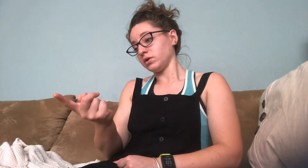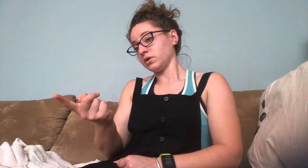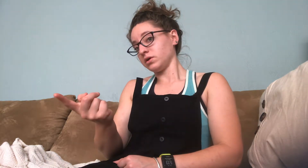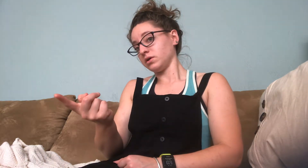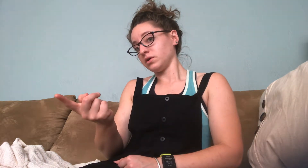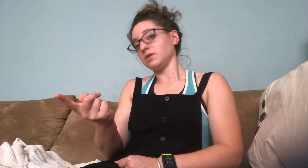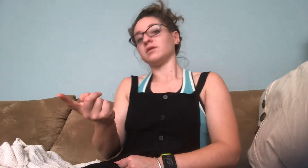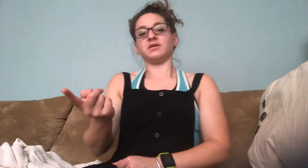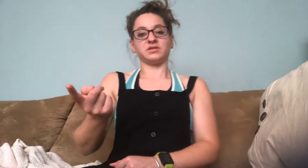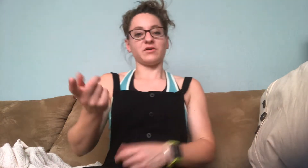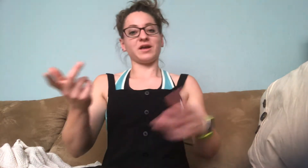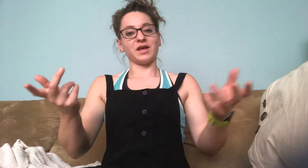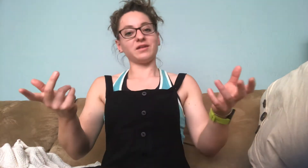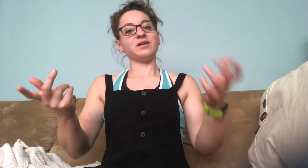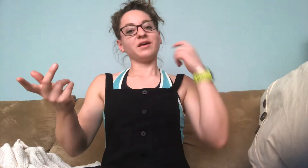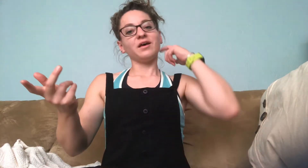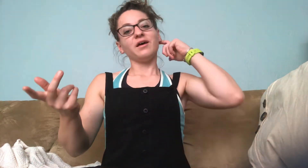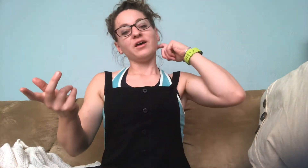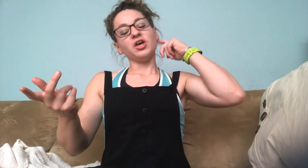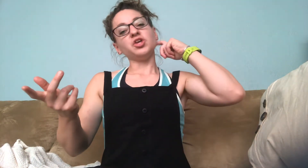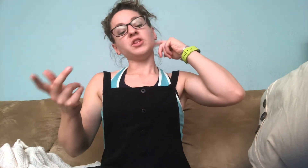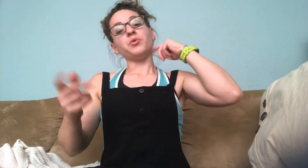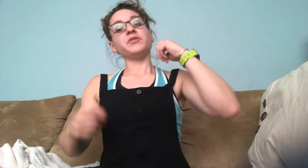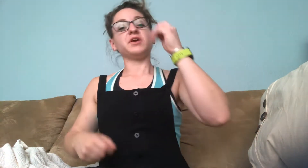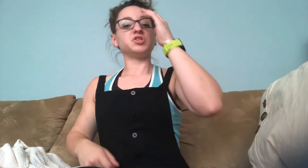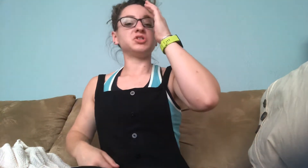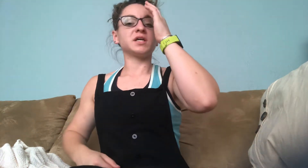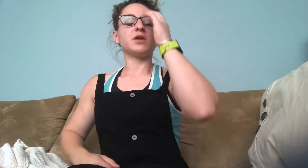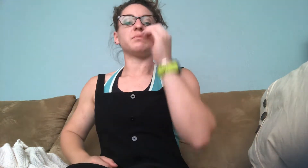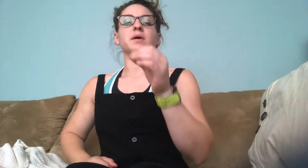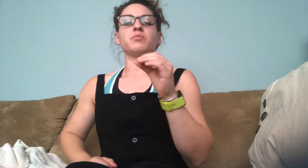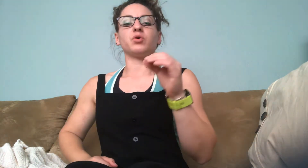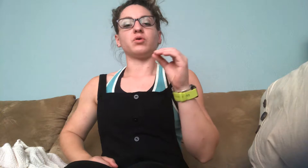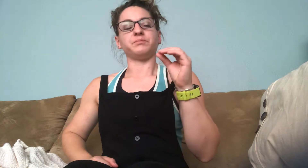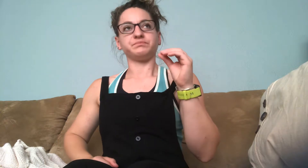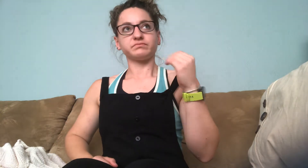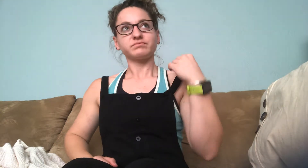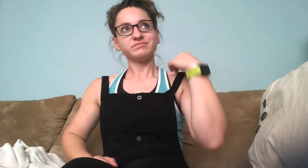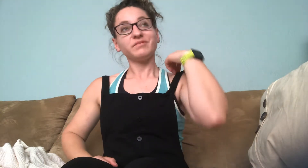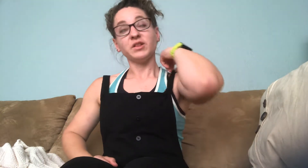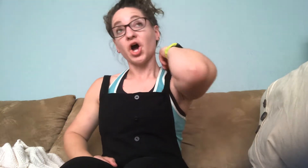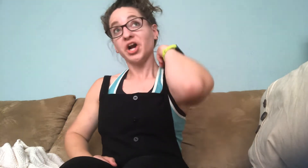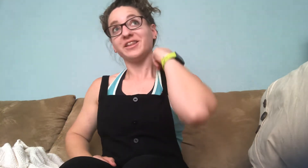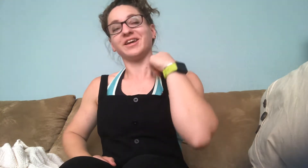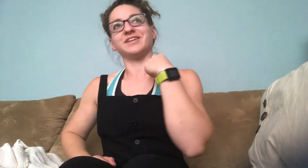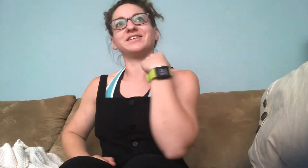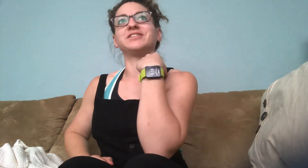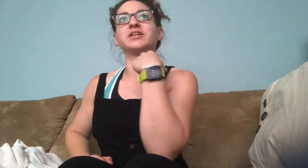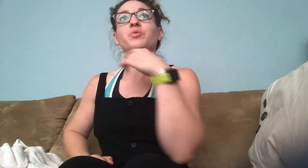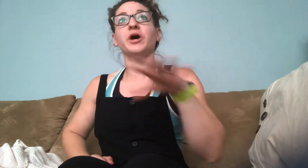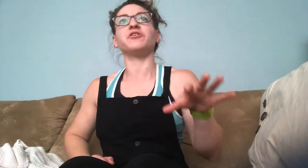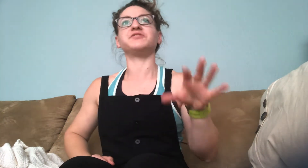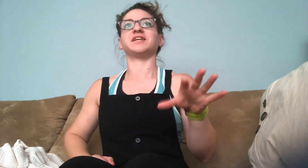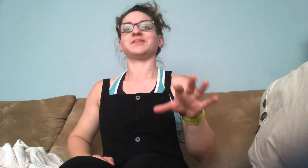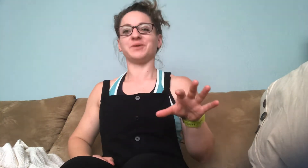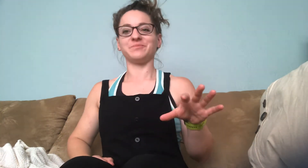her. So again, the important thing is you just got to remember, and the hard thing is, I should say, where you've set